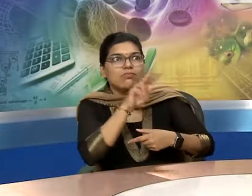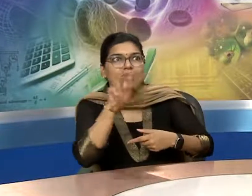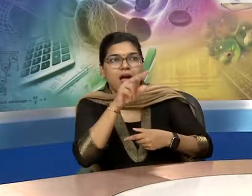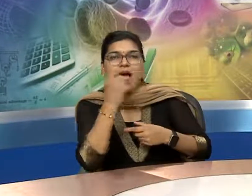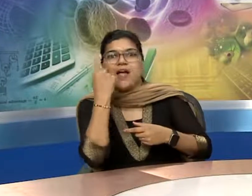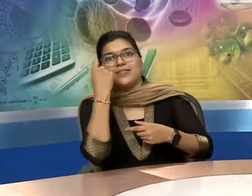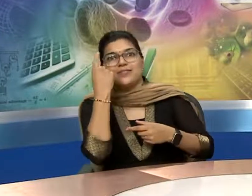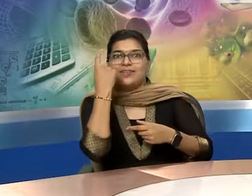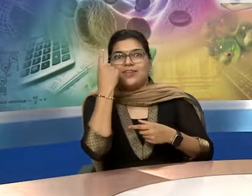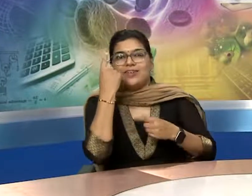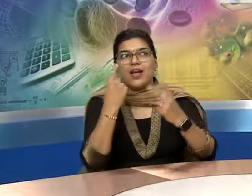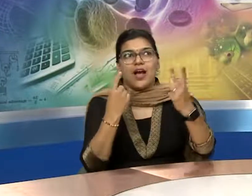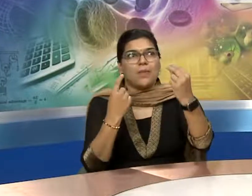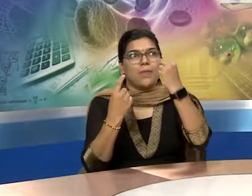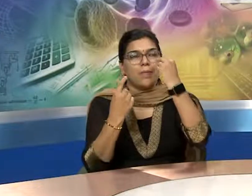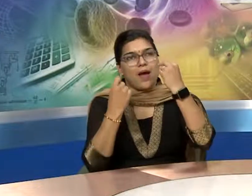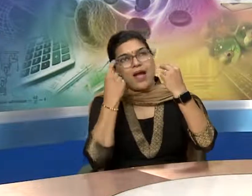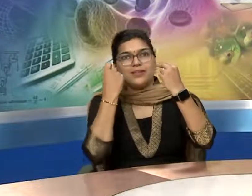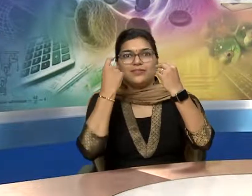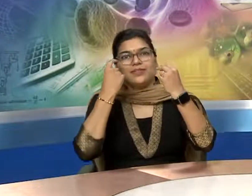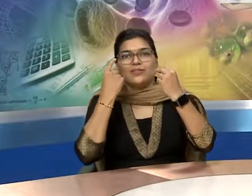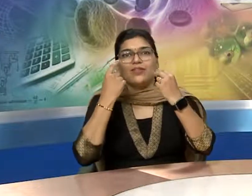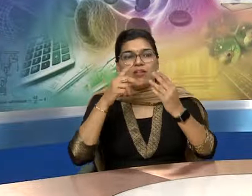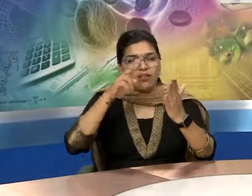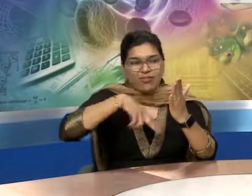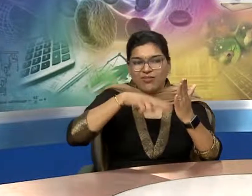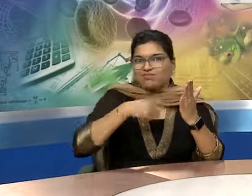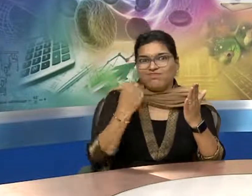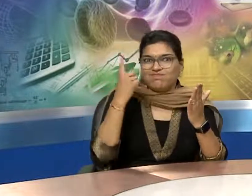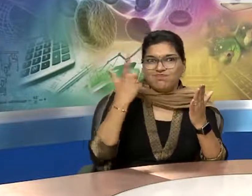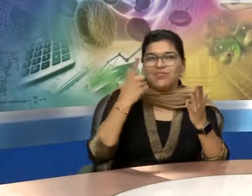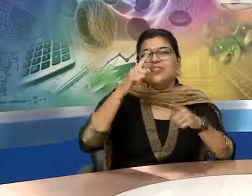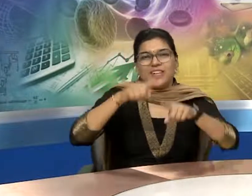some soft materials like television,